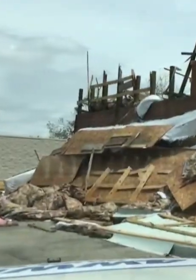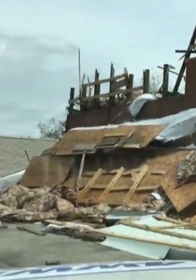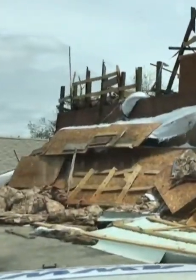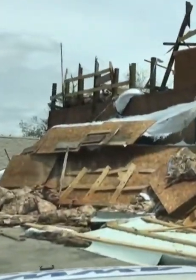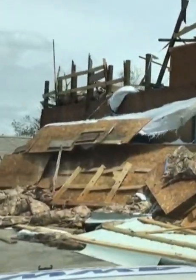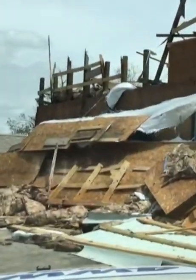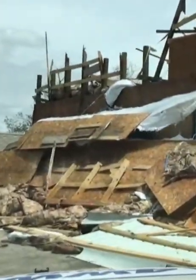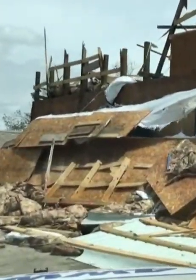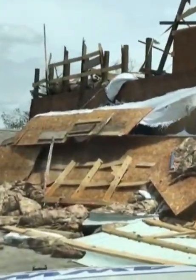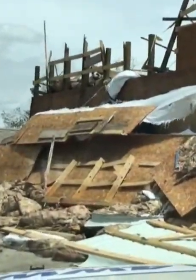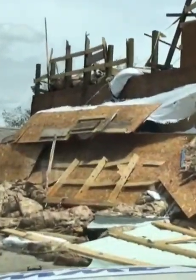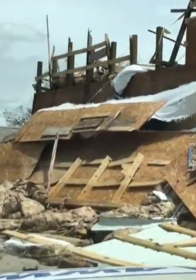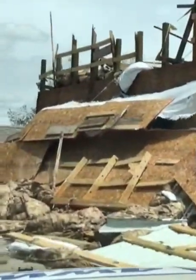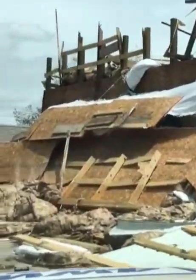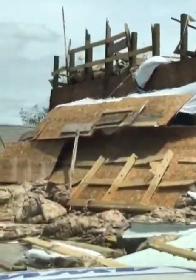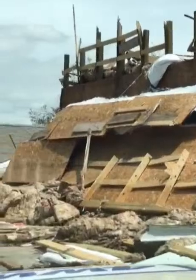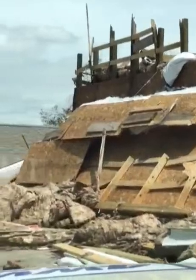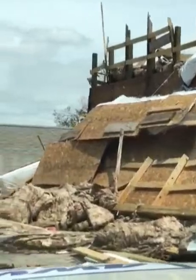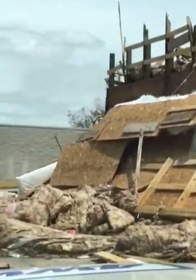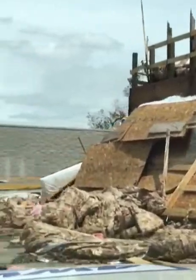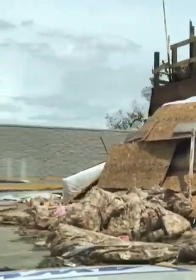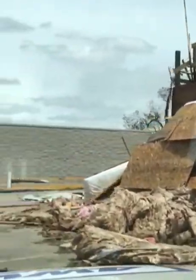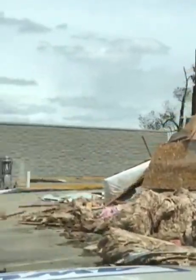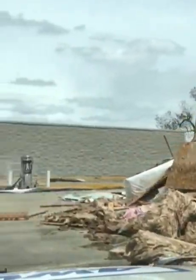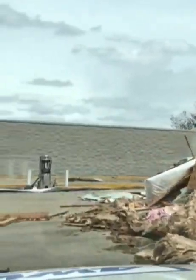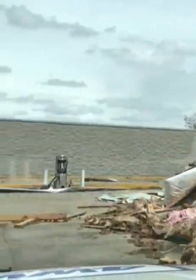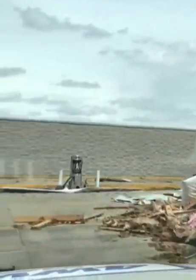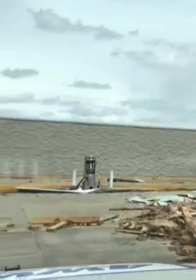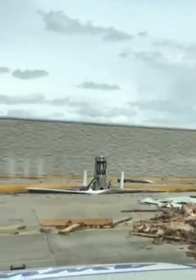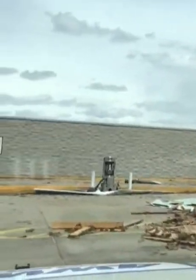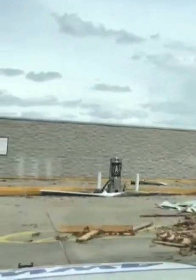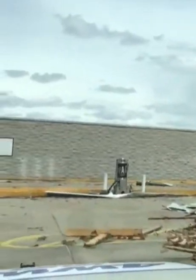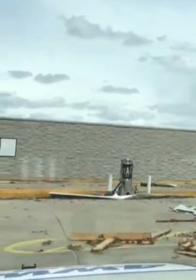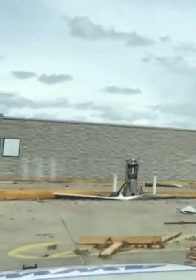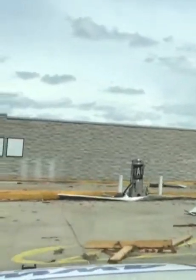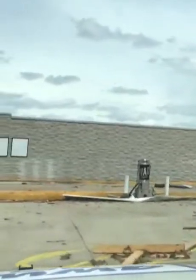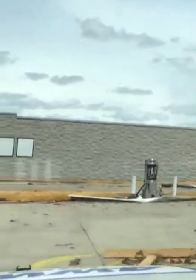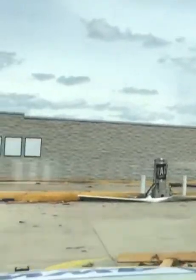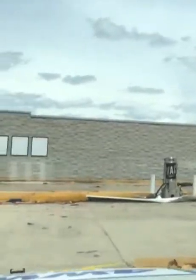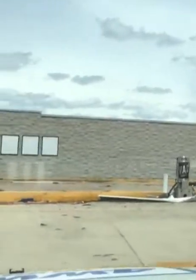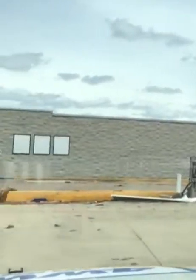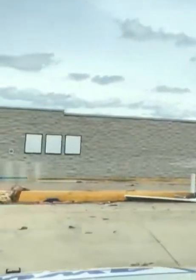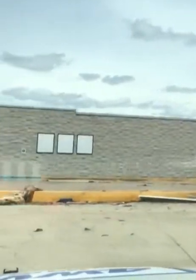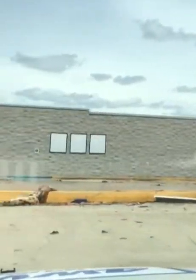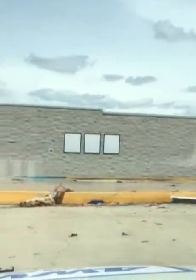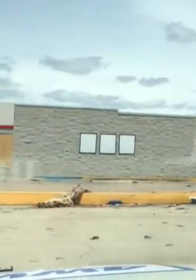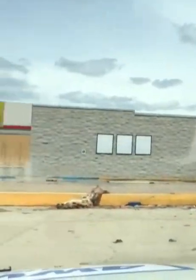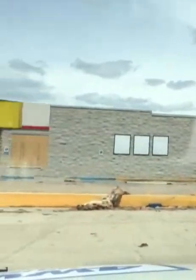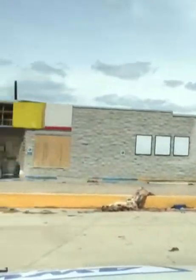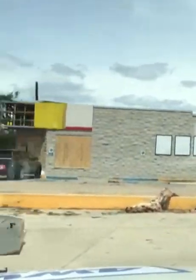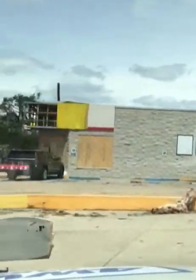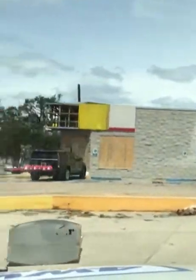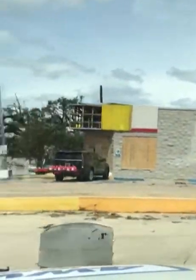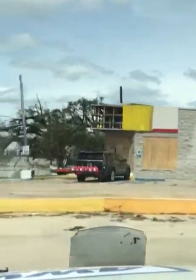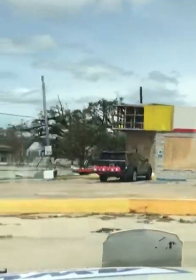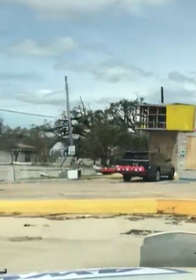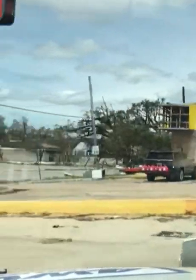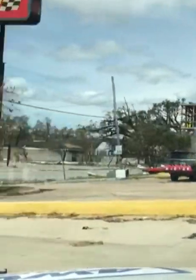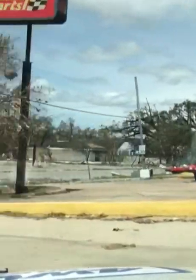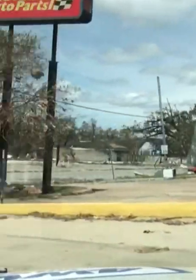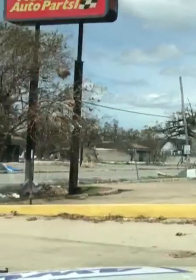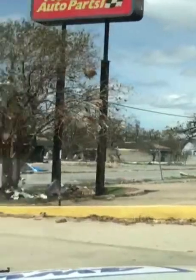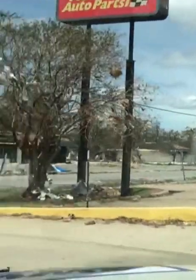Mad rush to the gas station before, and this is what's left of this gas station after.